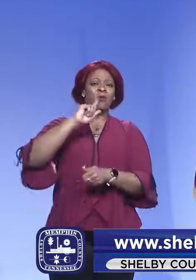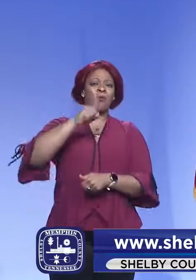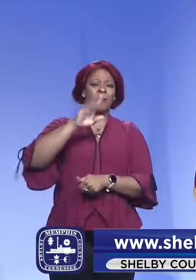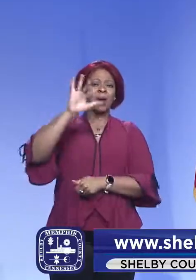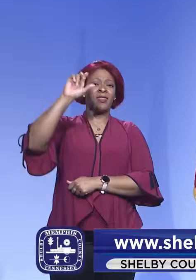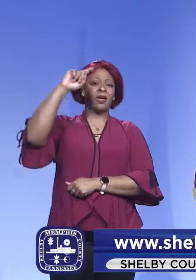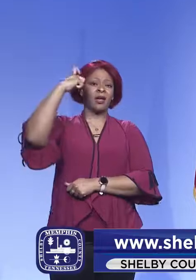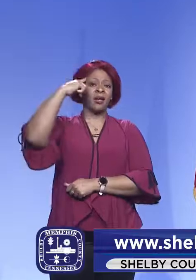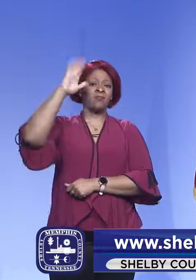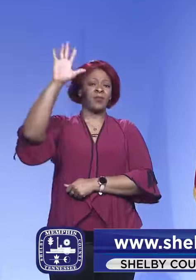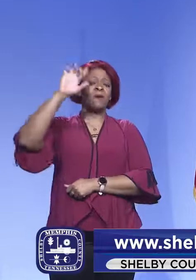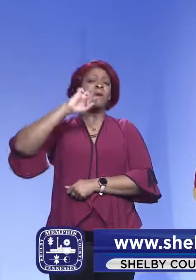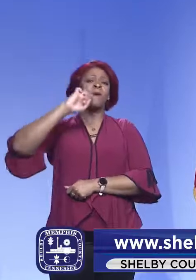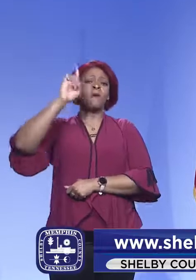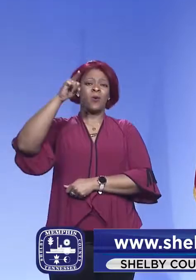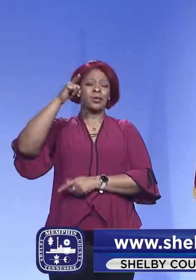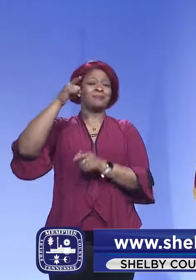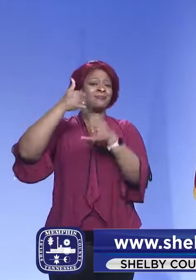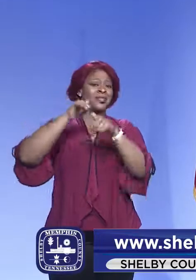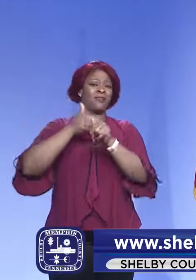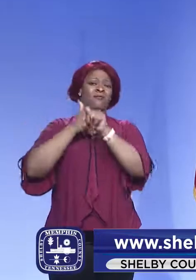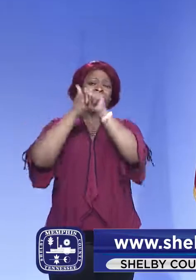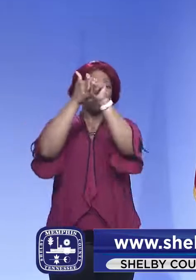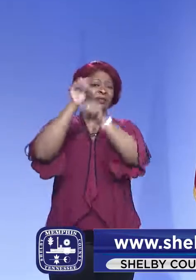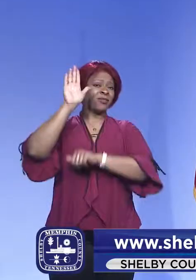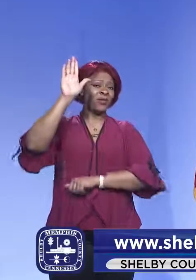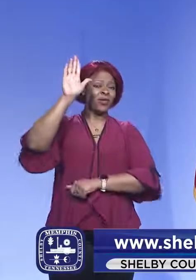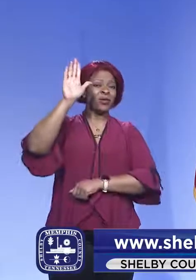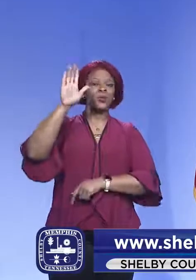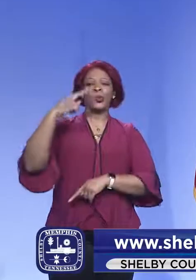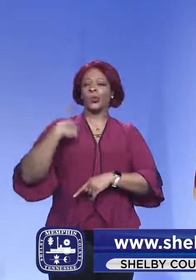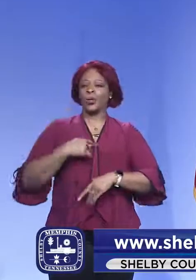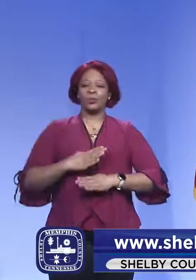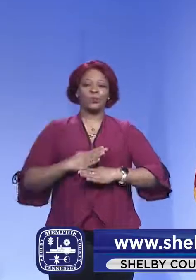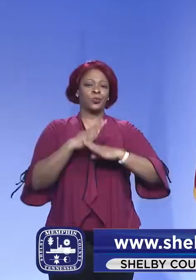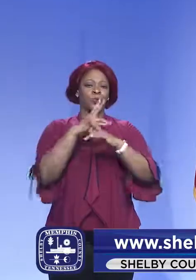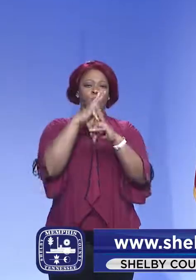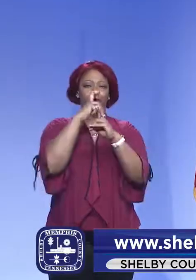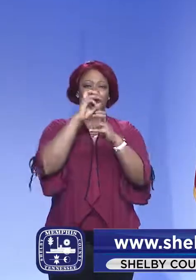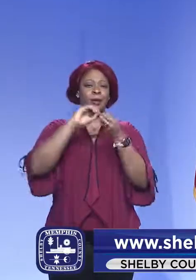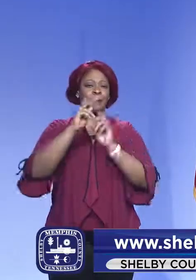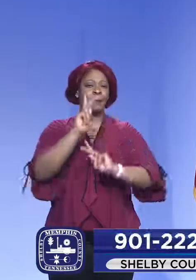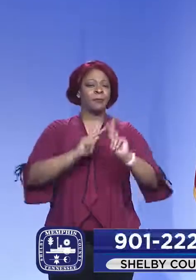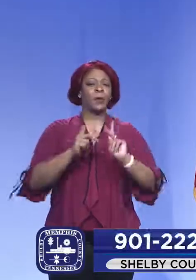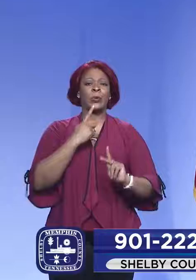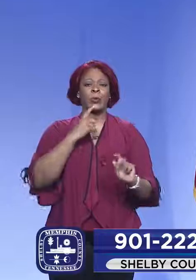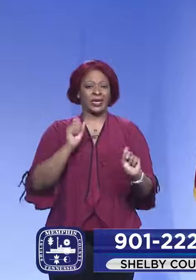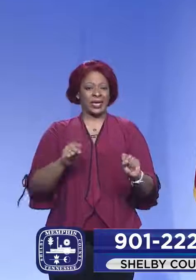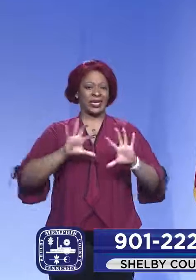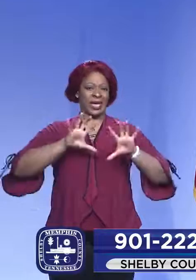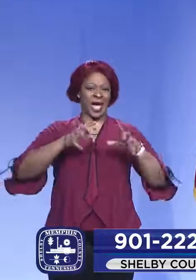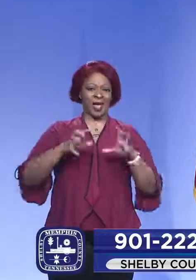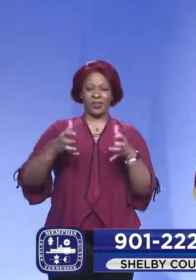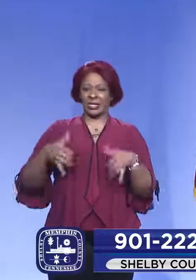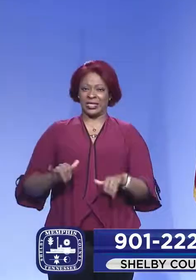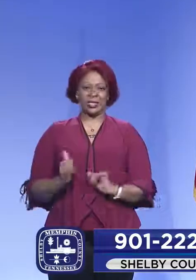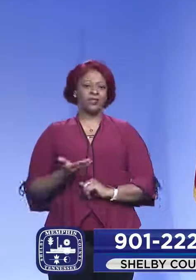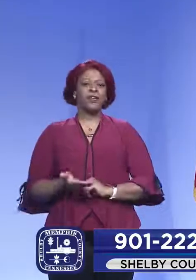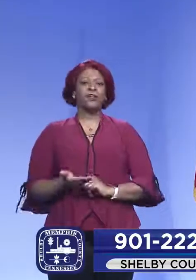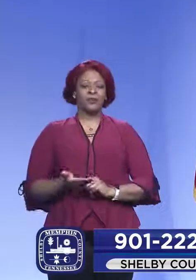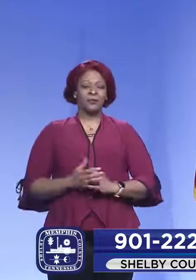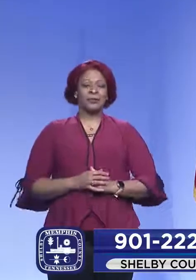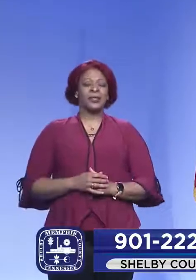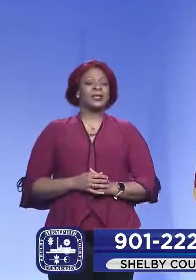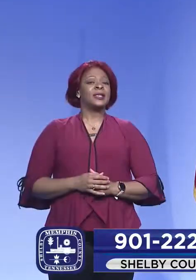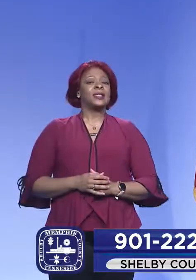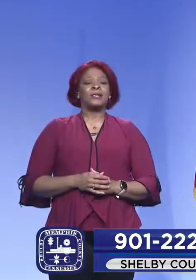the governor, you are still restricted in the number of people who can gather.